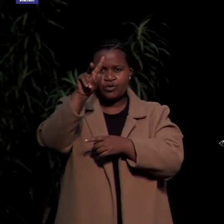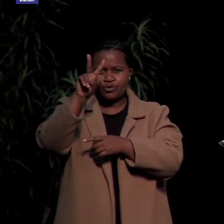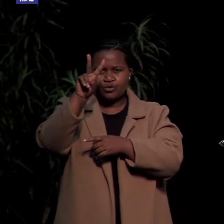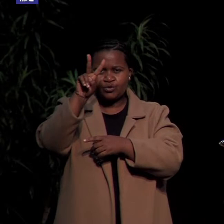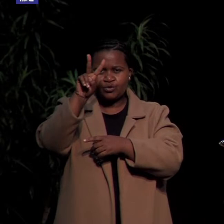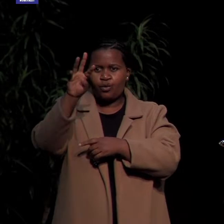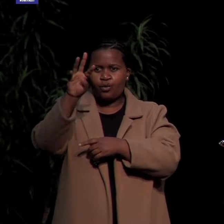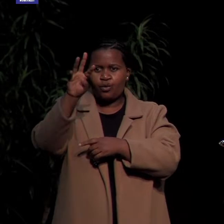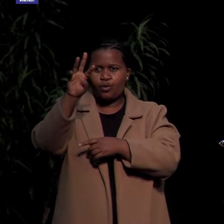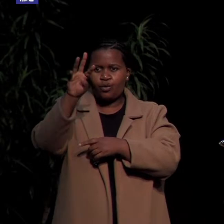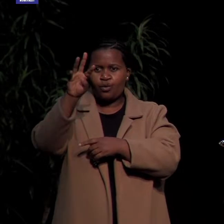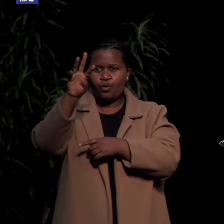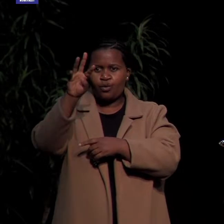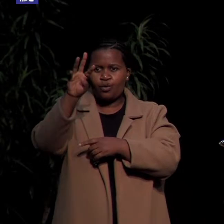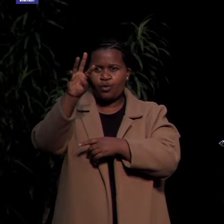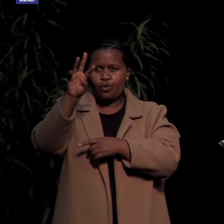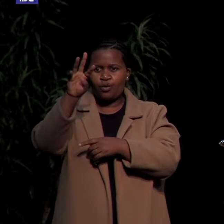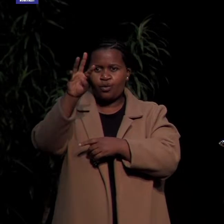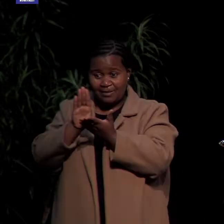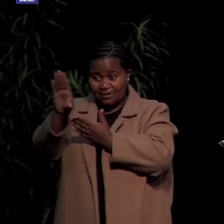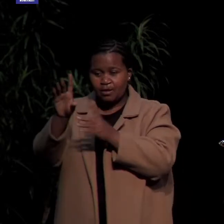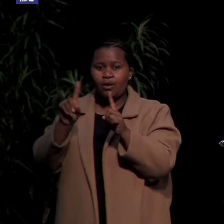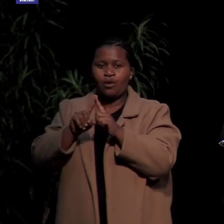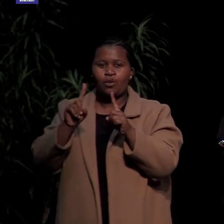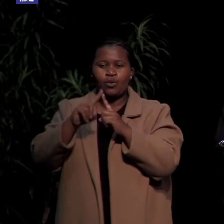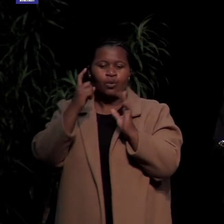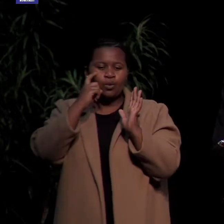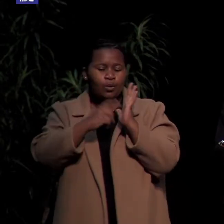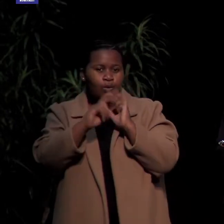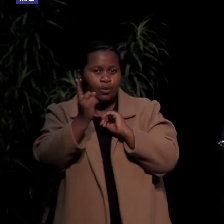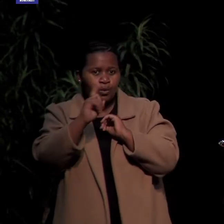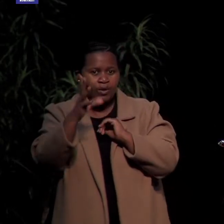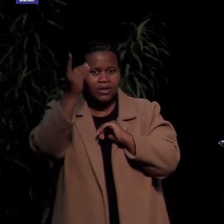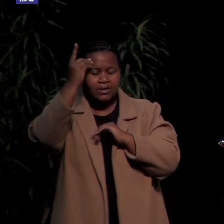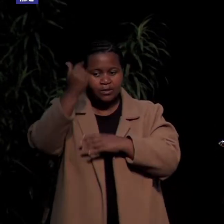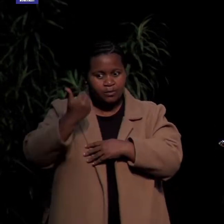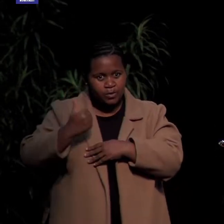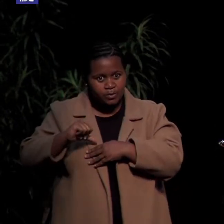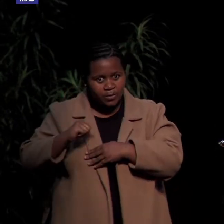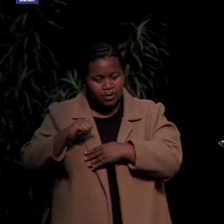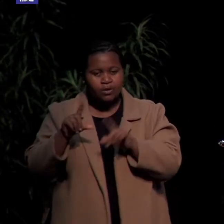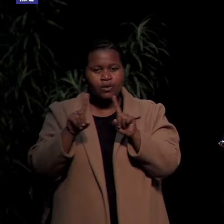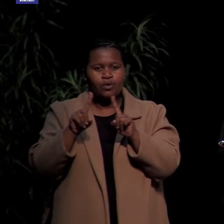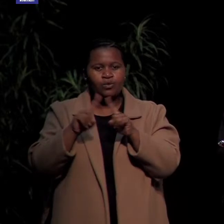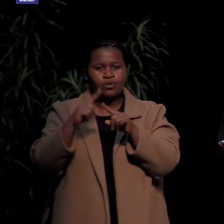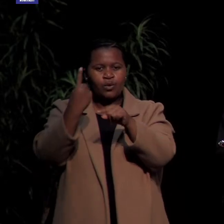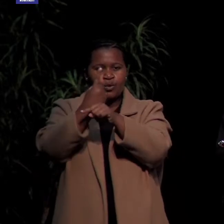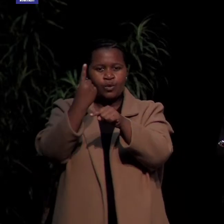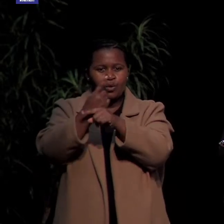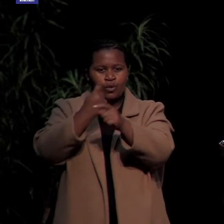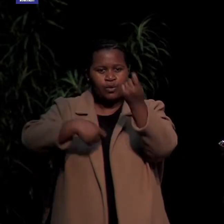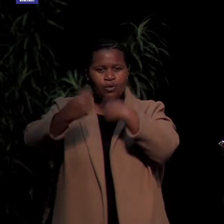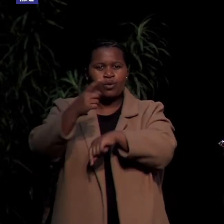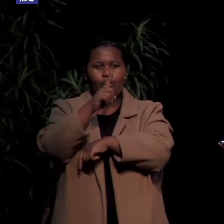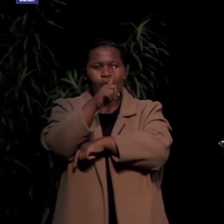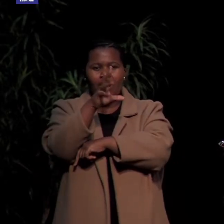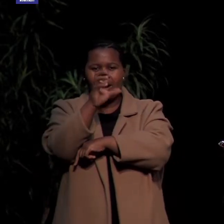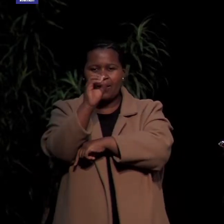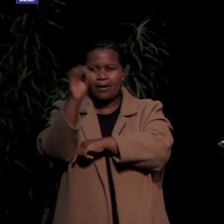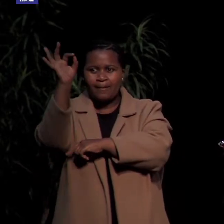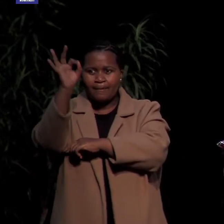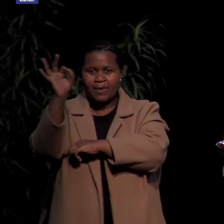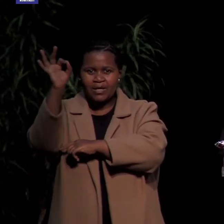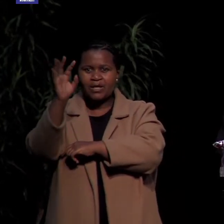million for eThekwini allocation. It should also be noted that eThekwini municipality has always spent 100% of